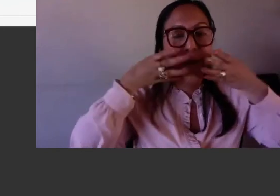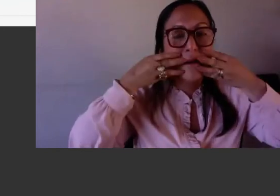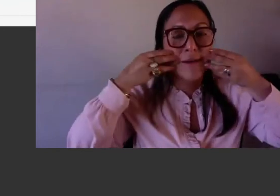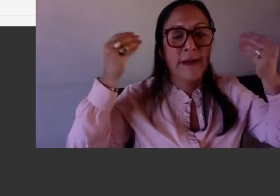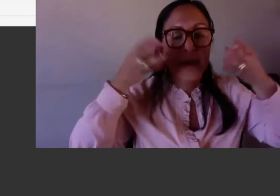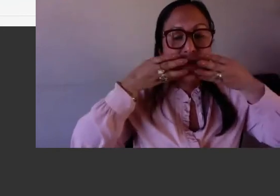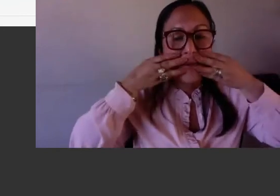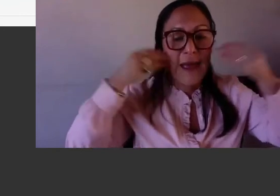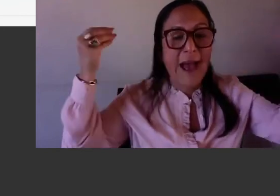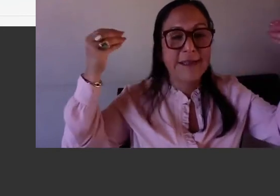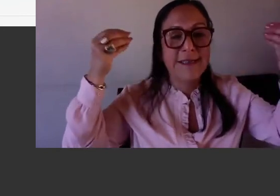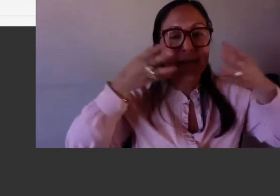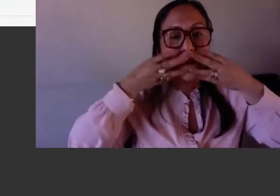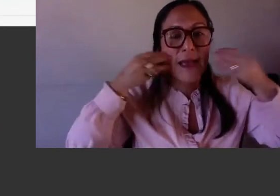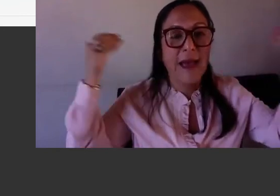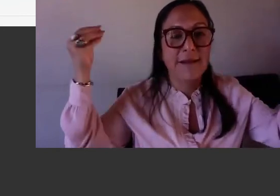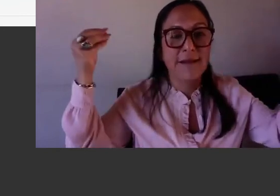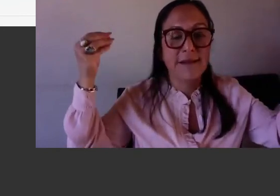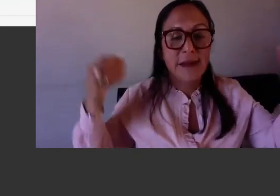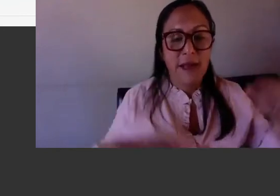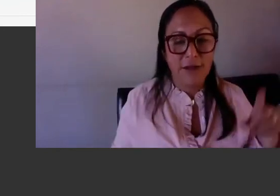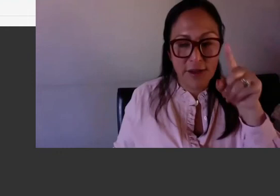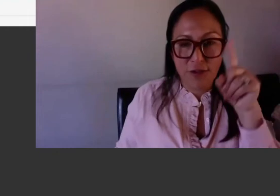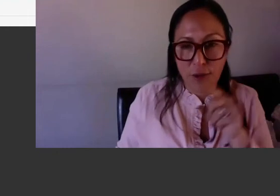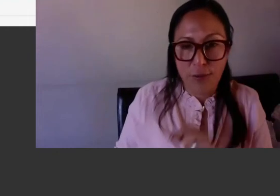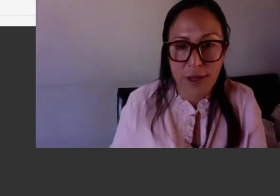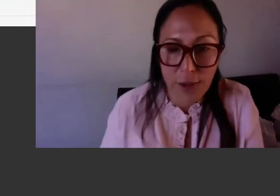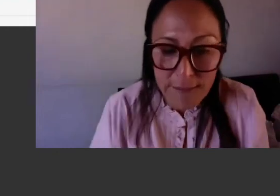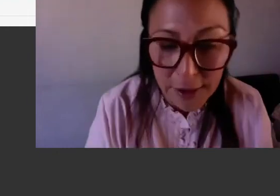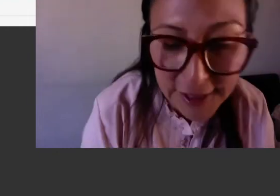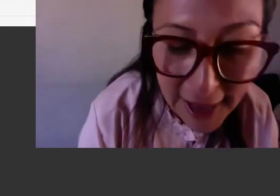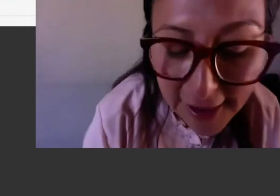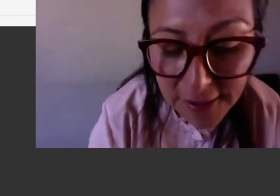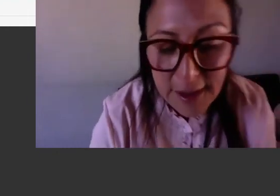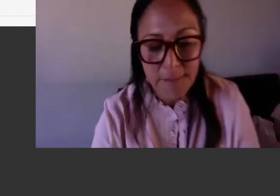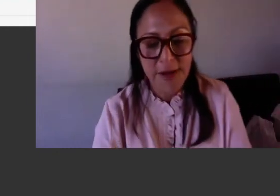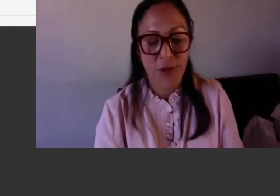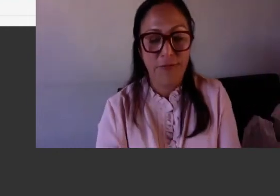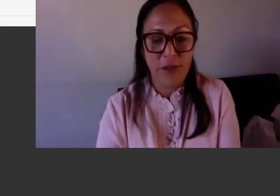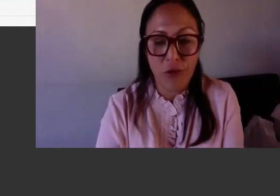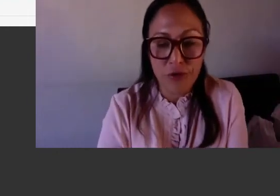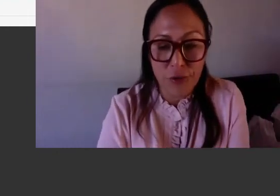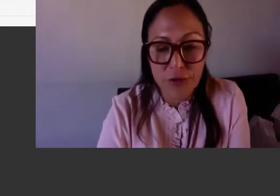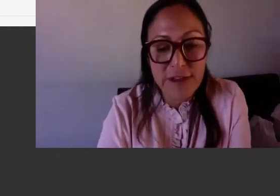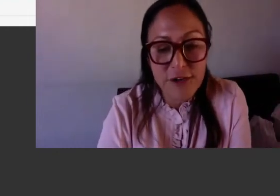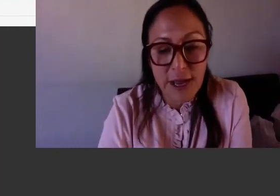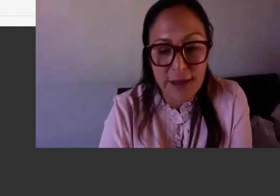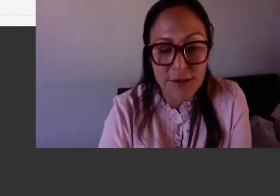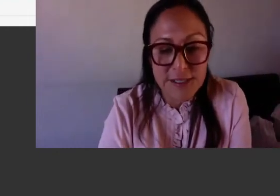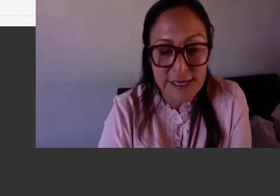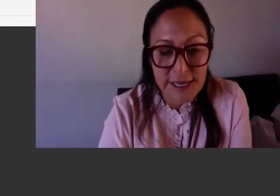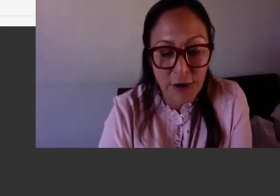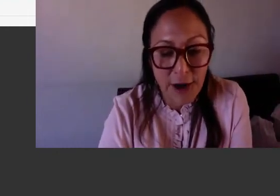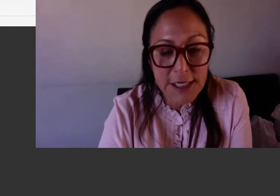whole hand. So cat, cat. I'll tell you a story really quick about the cat. My 12-month-old oldest